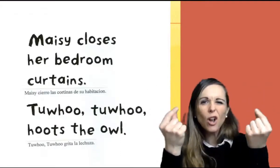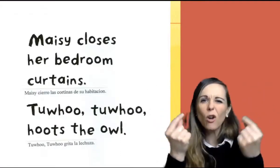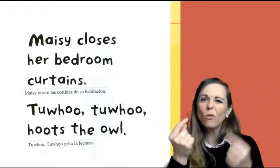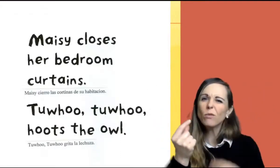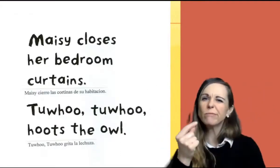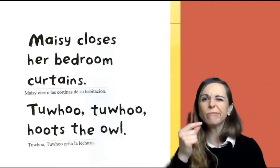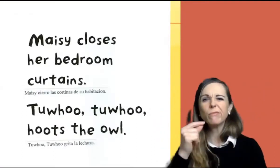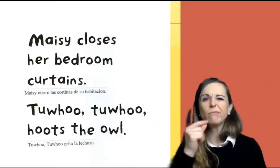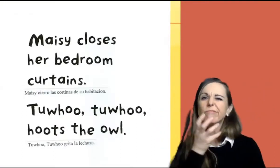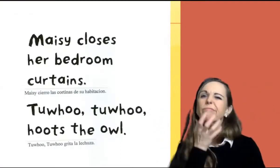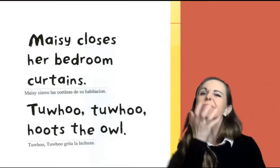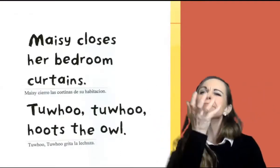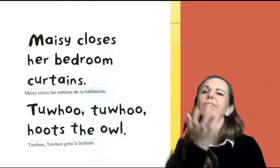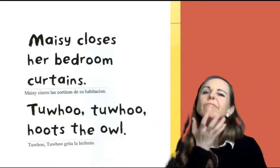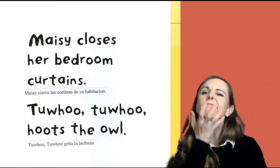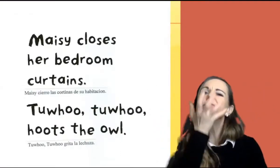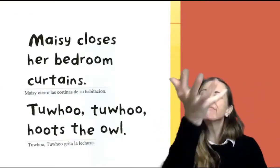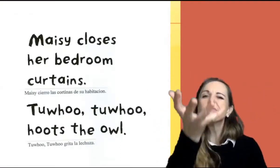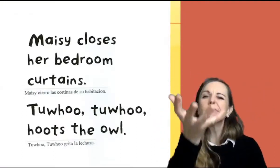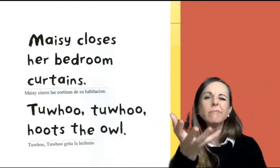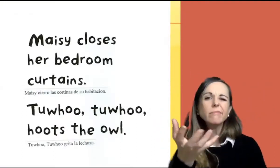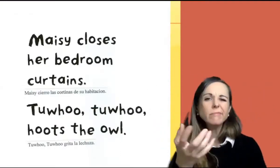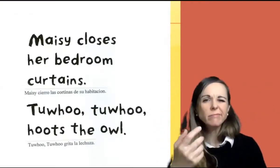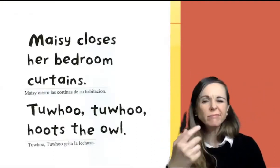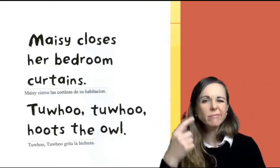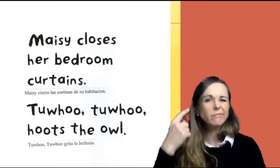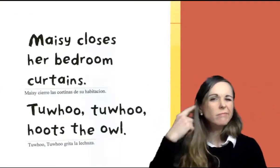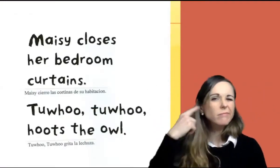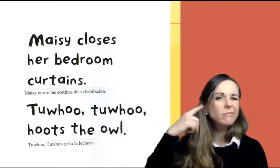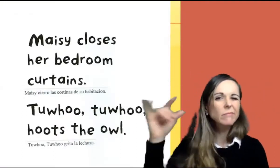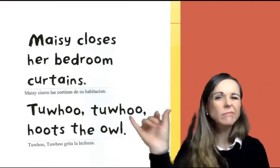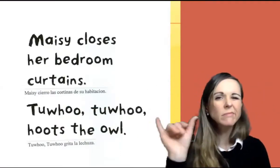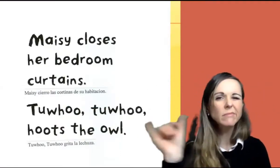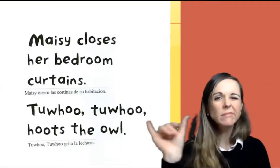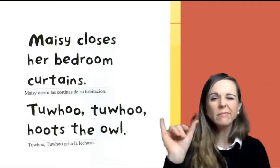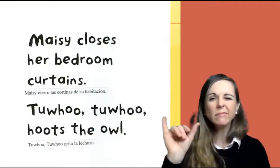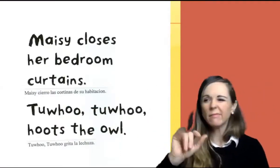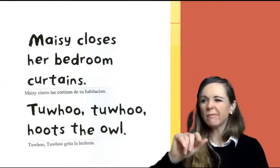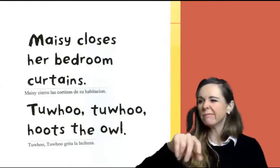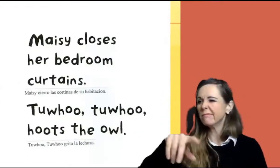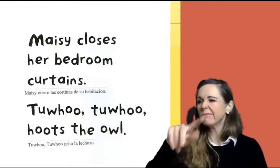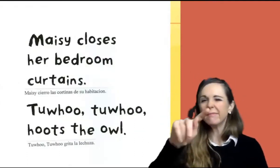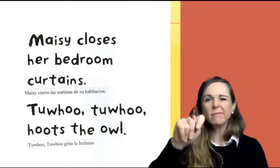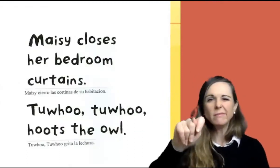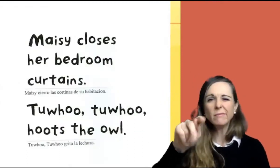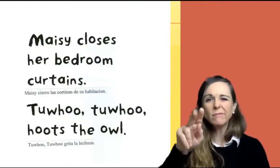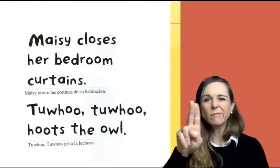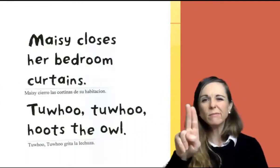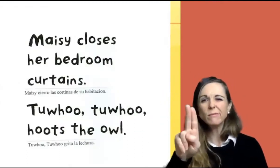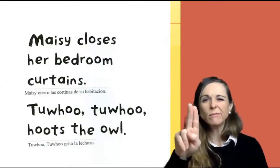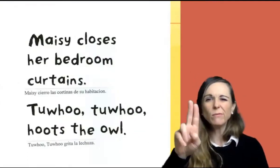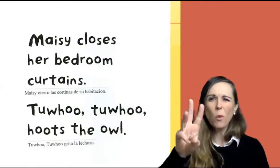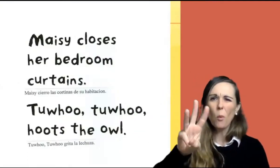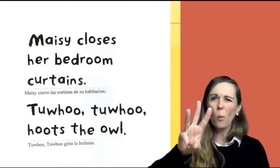they doing? That owl's hooting. Sounds like